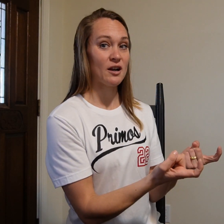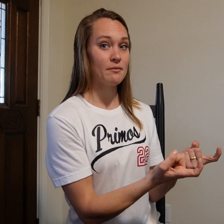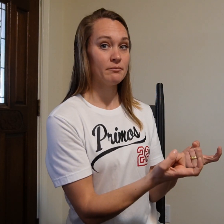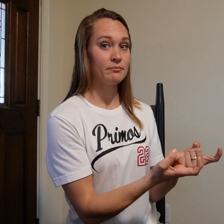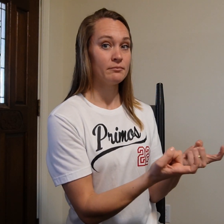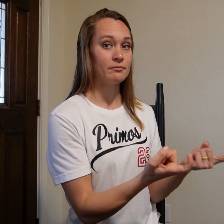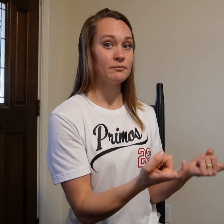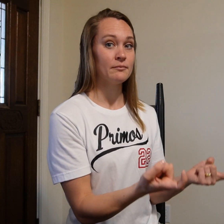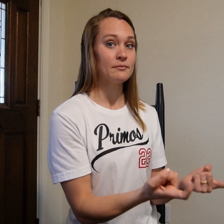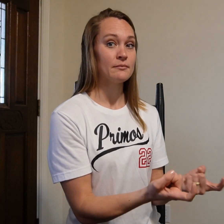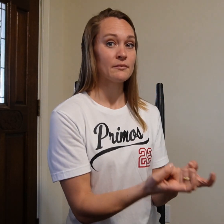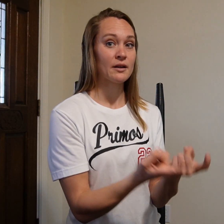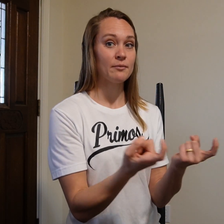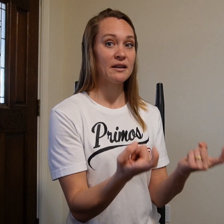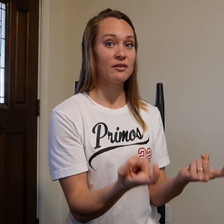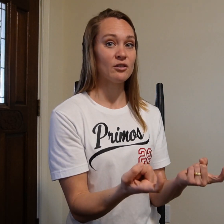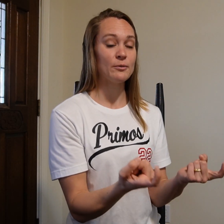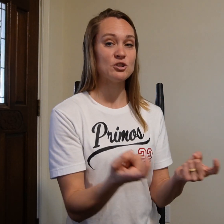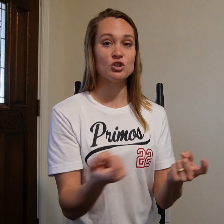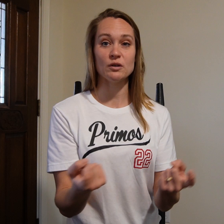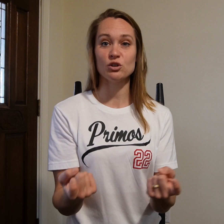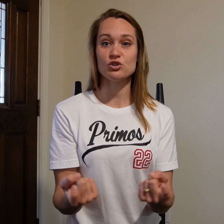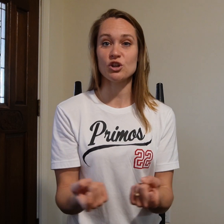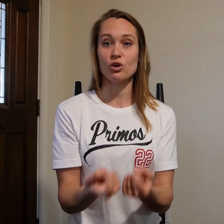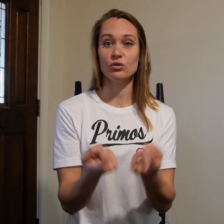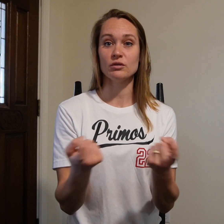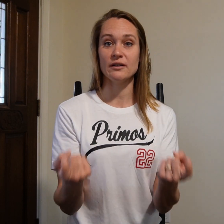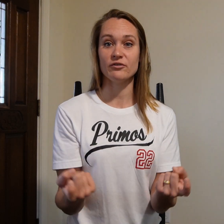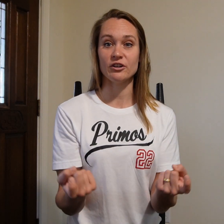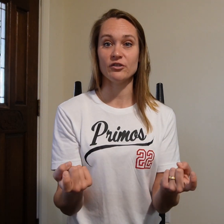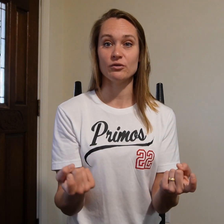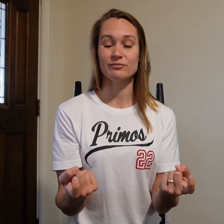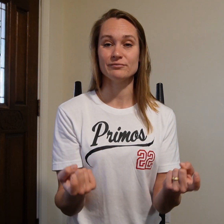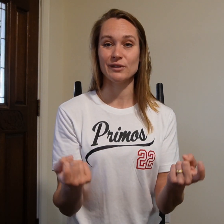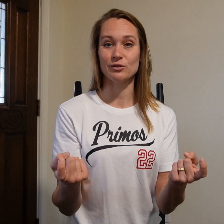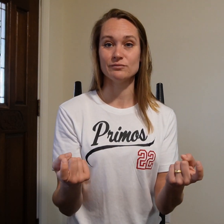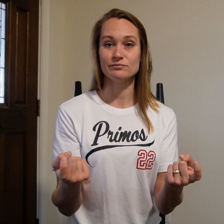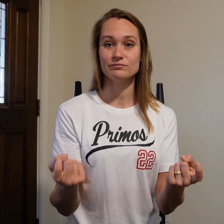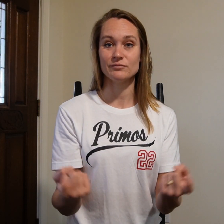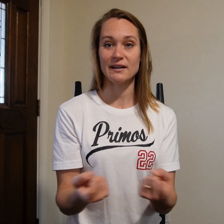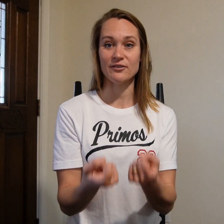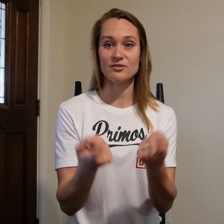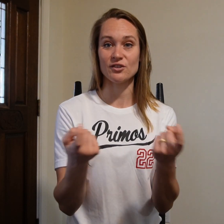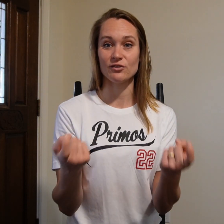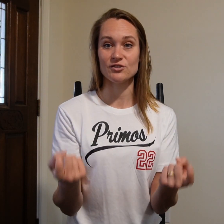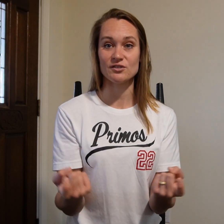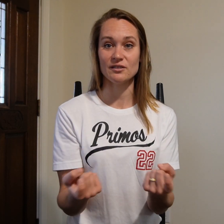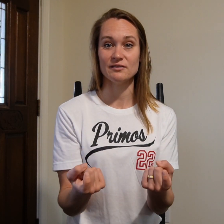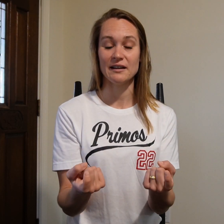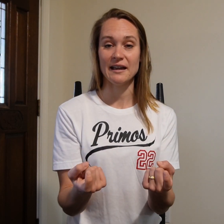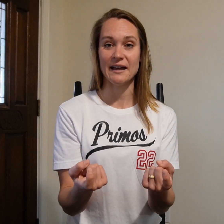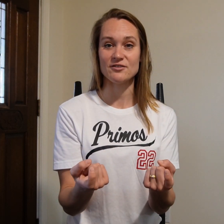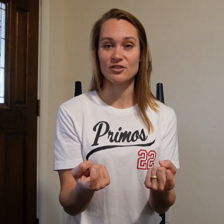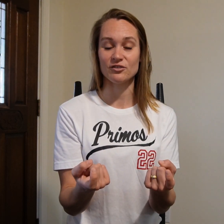up. Come together a little bit. Just do a little circle in front of you. Little, not even a circle, just a little half circle kind of